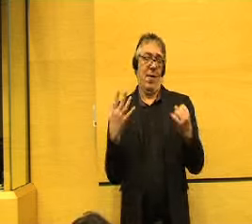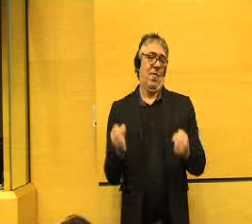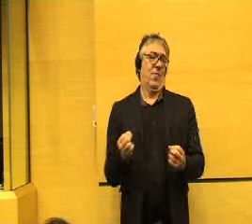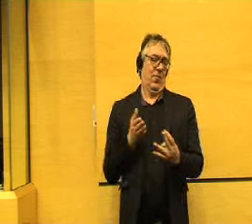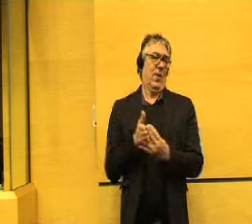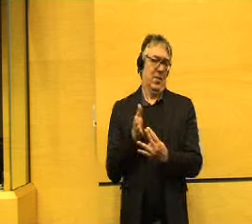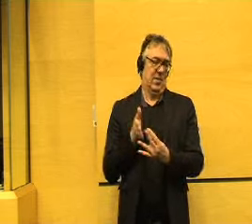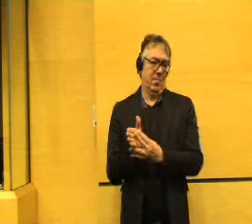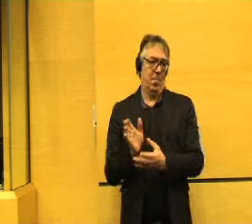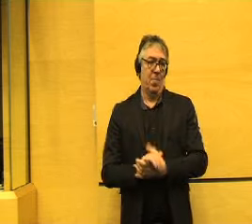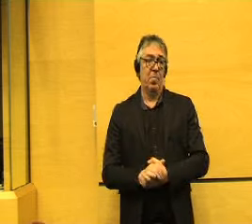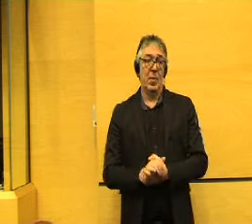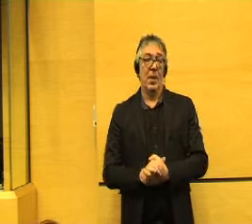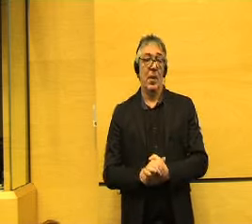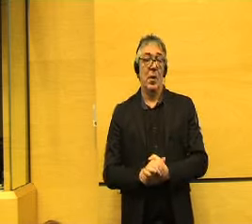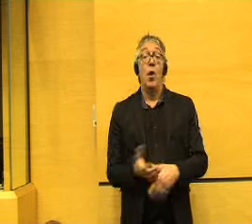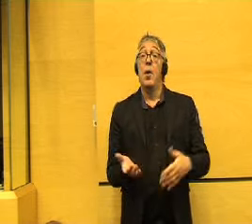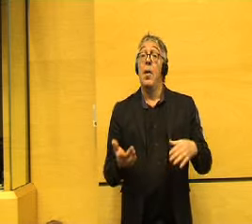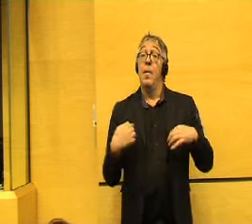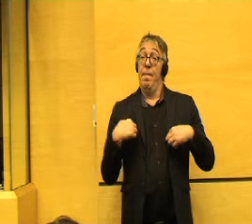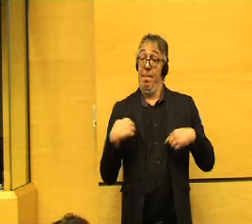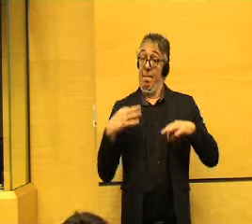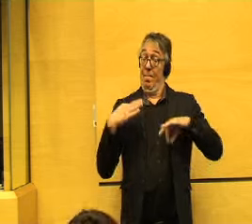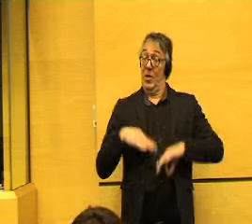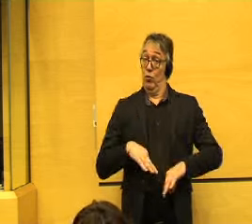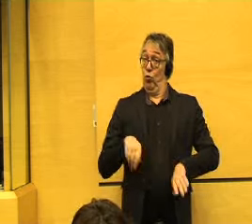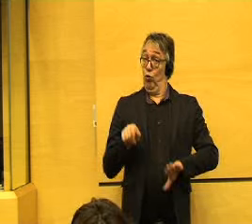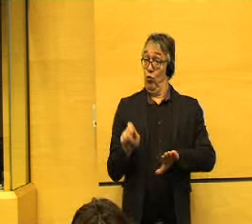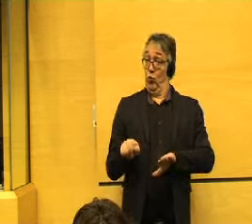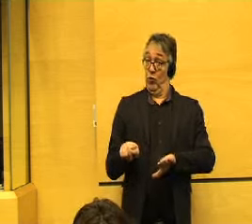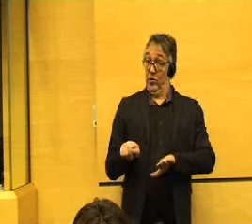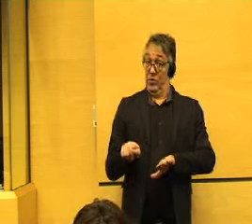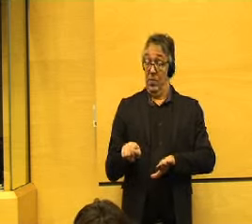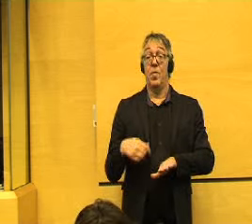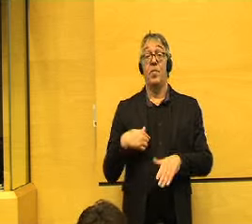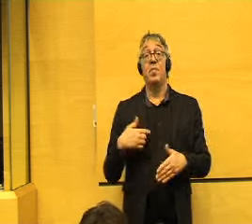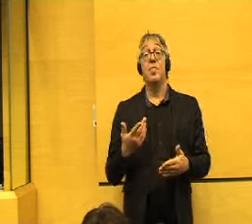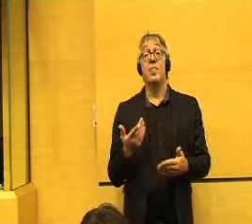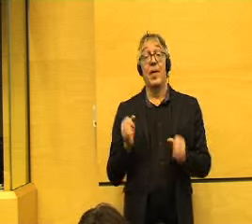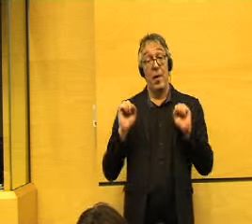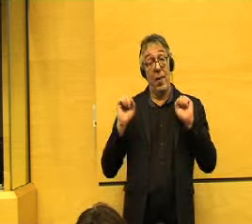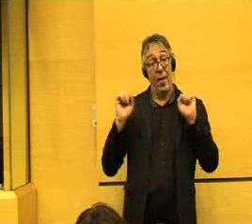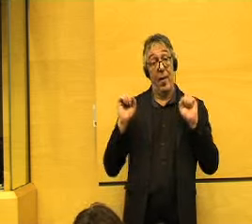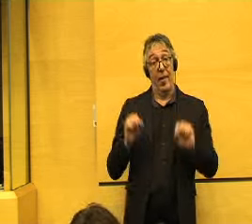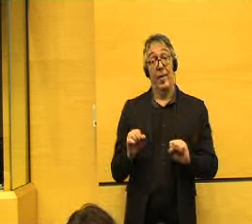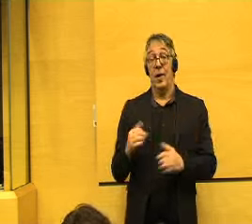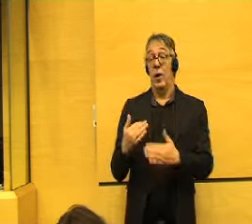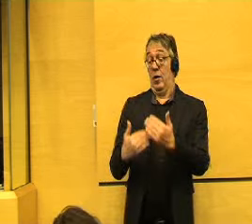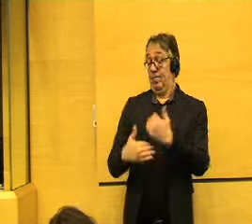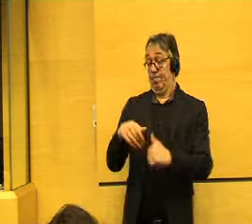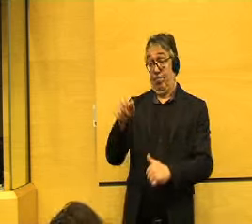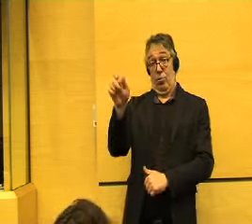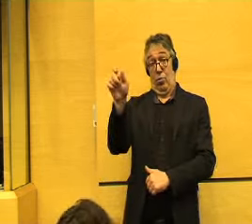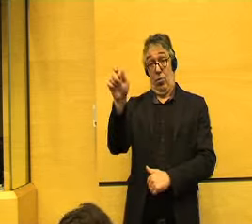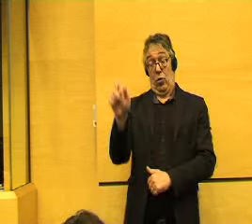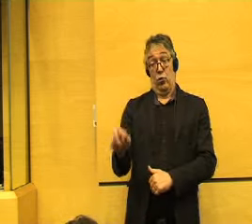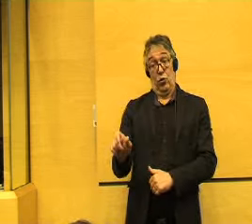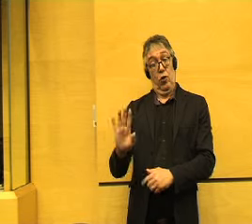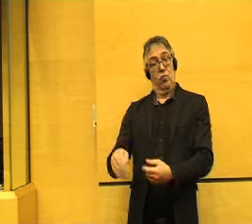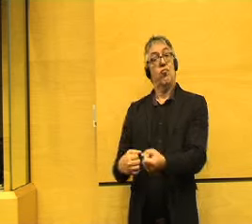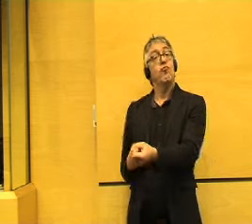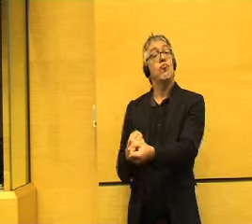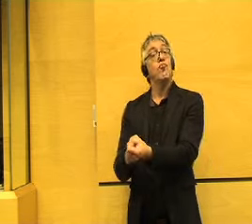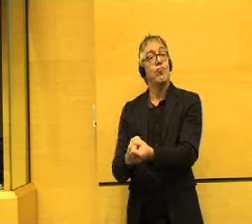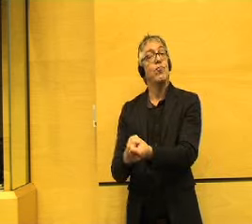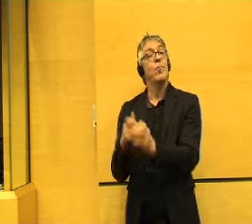disabilities. Ministry of Justice provides legal assistance to persons with disability from